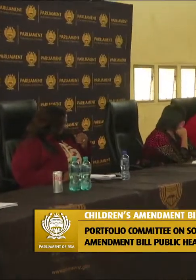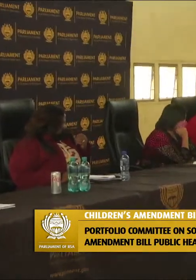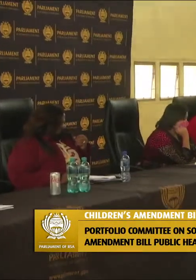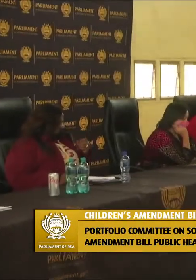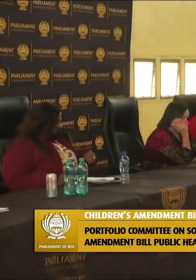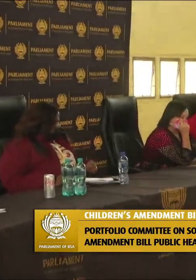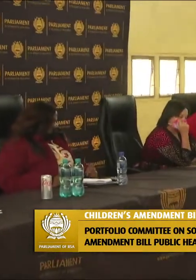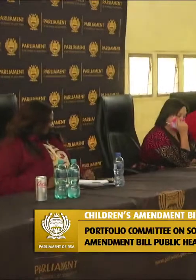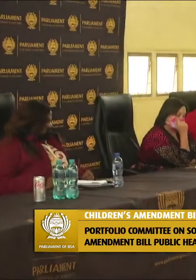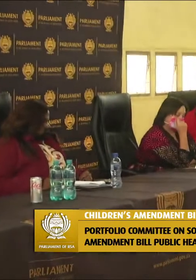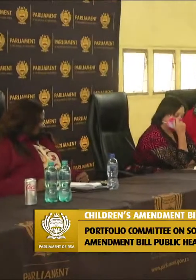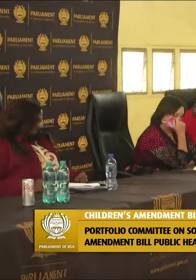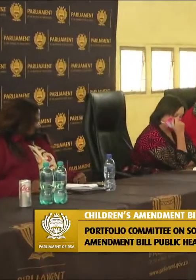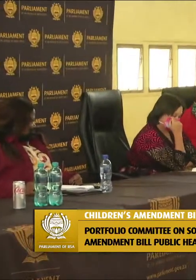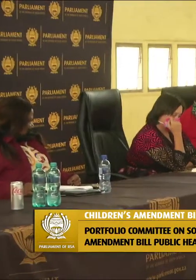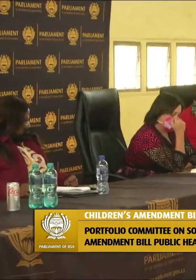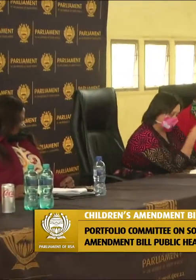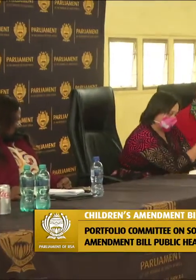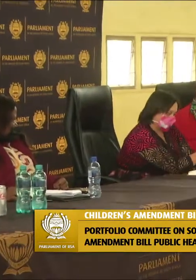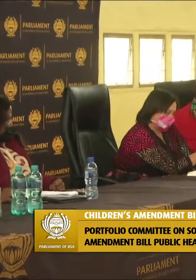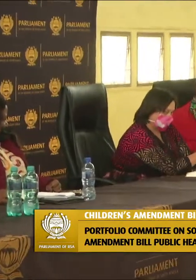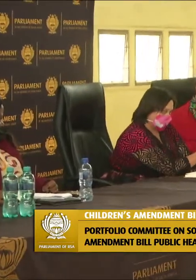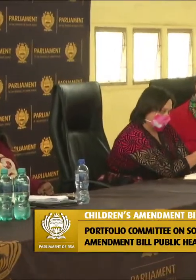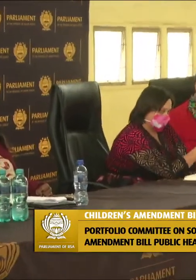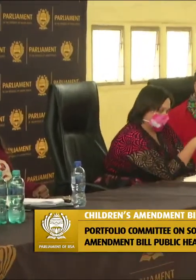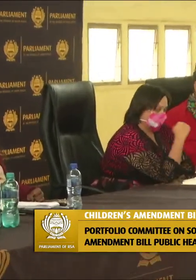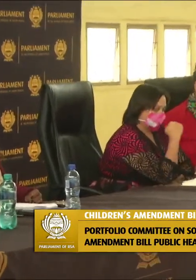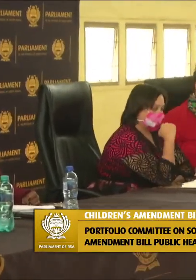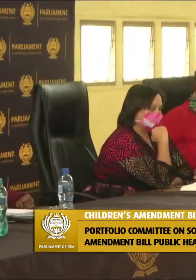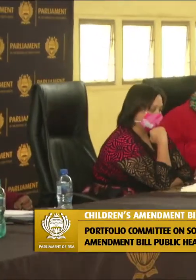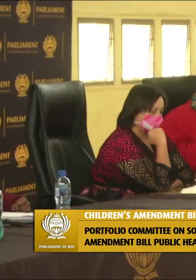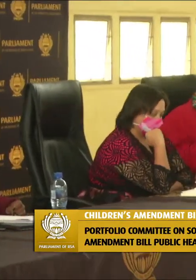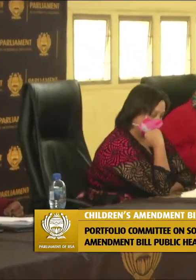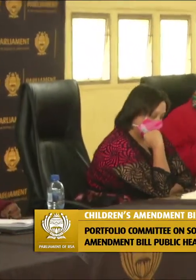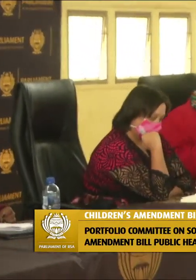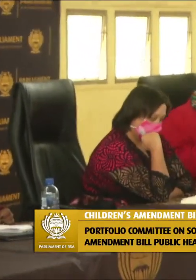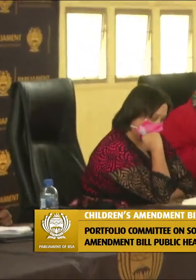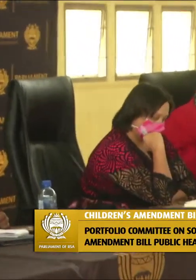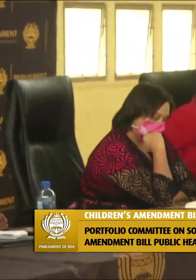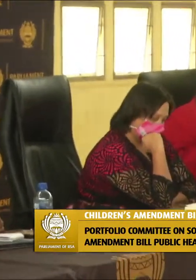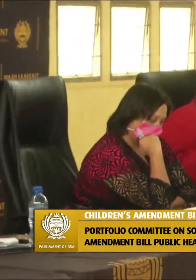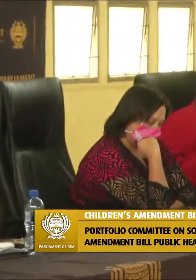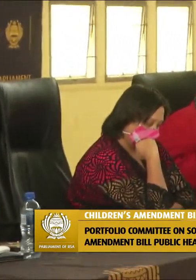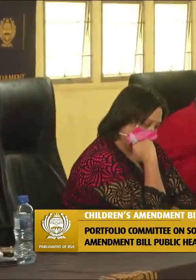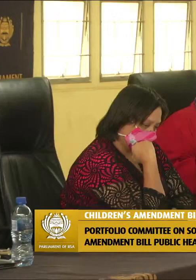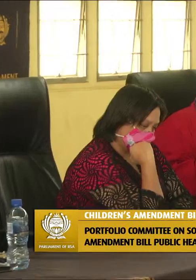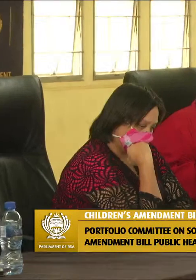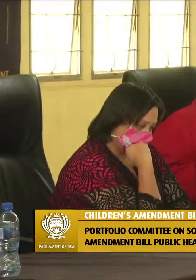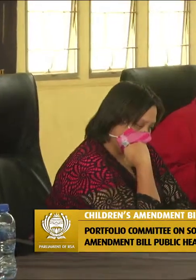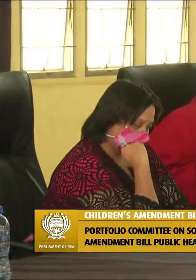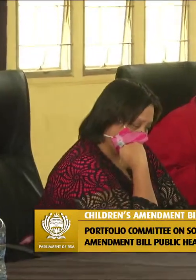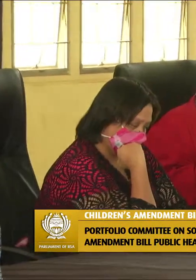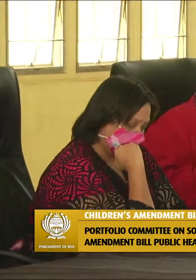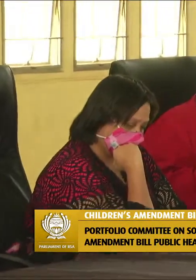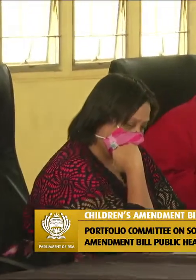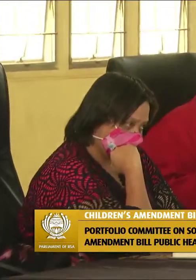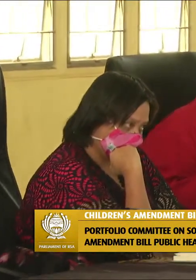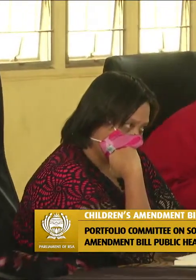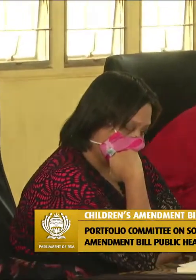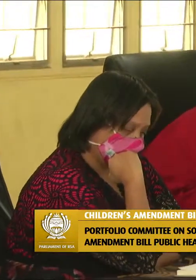Thank you very much, Chairperson. Ngibonga kakhulu sihlalo hloniphekile. Yeah, Chair, I really feel for this,